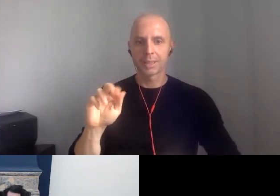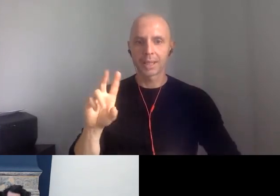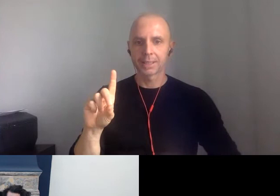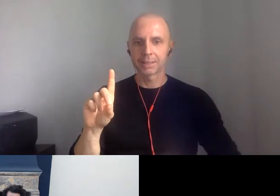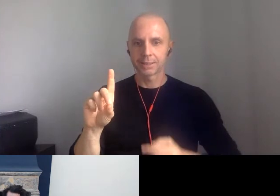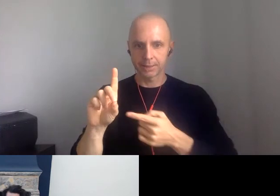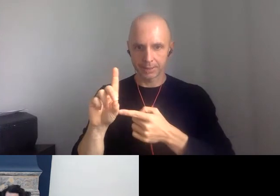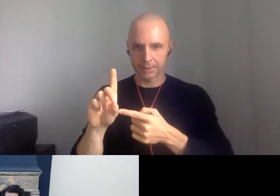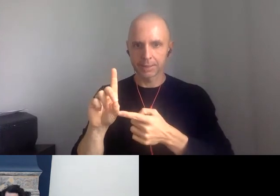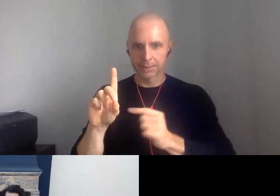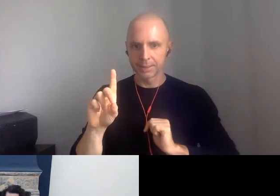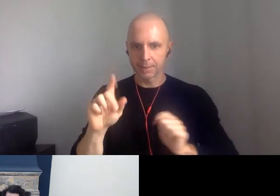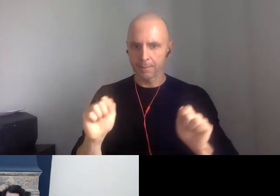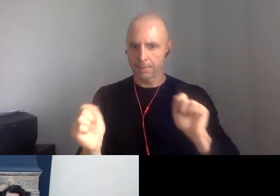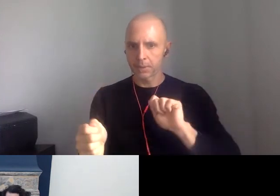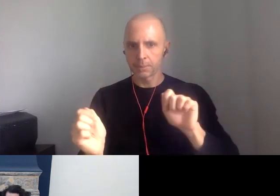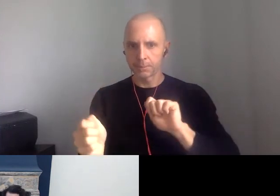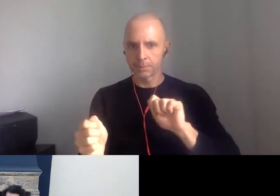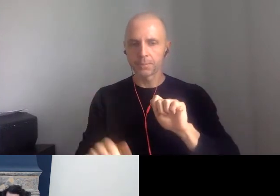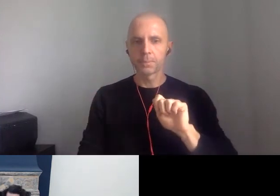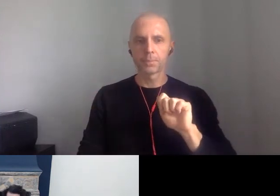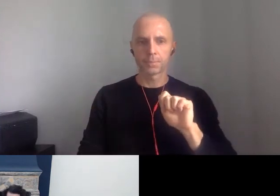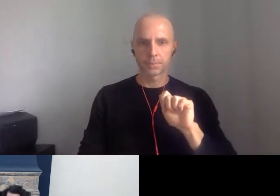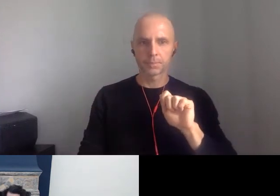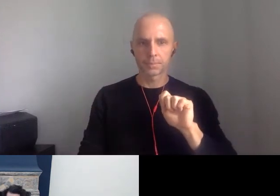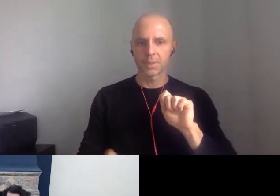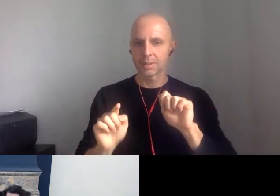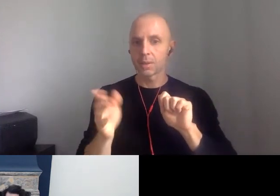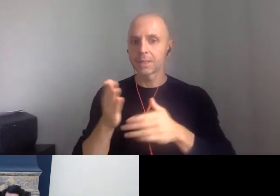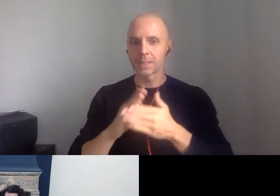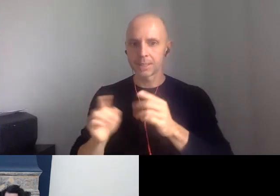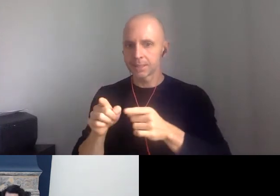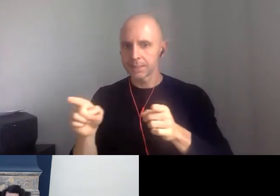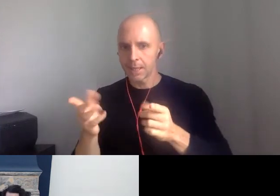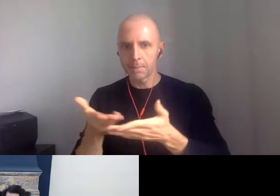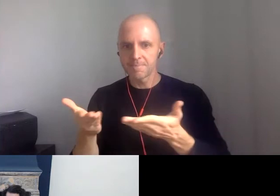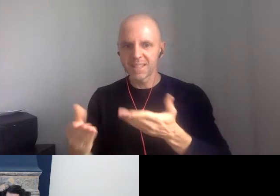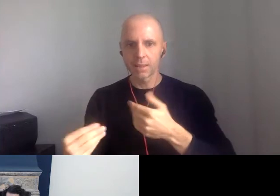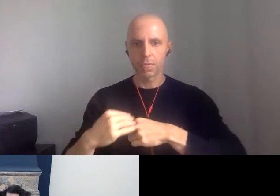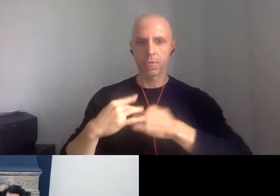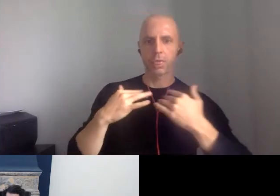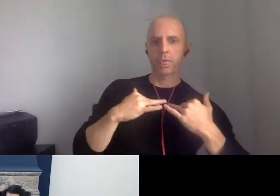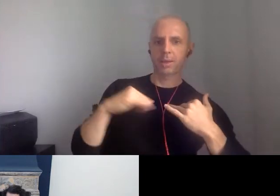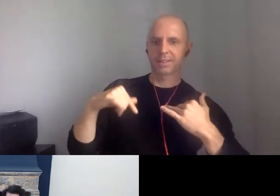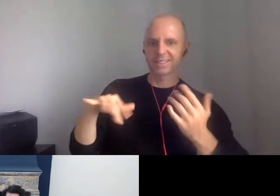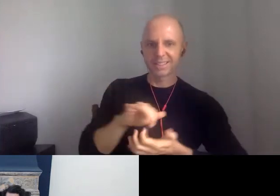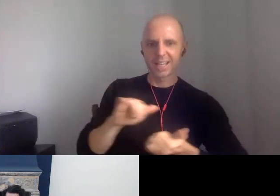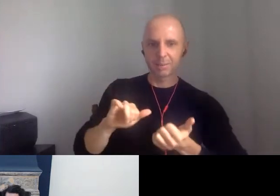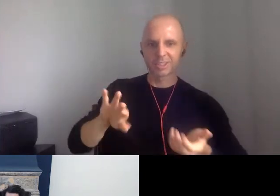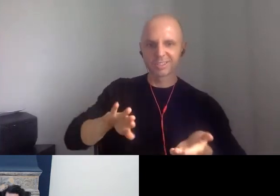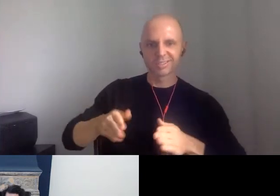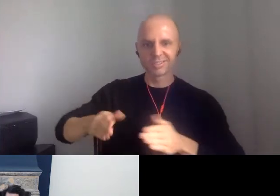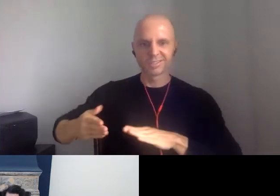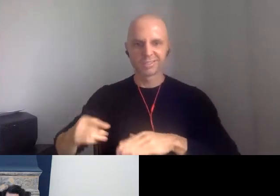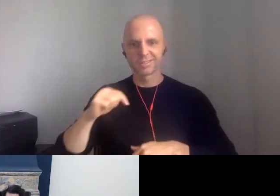invasive species that upset the delicate woodland ecosystem, creating deadwood habitats, carrying